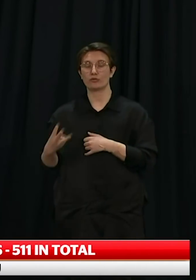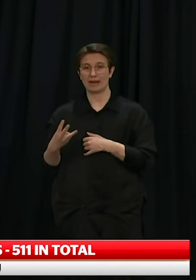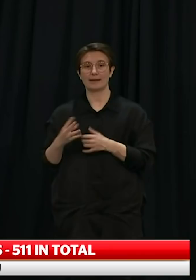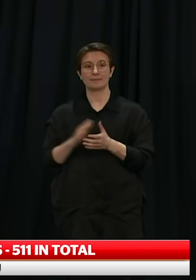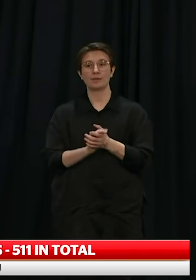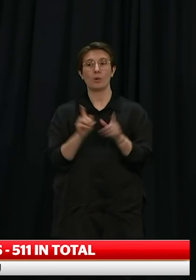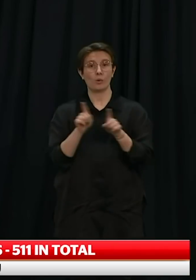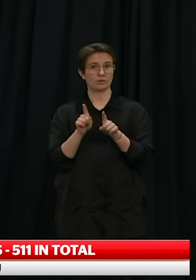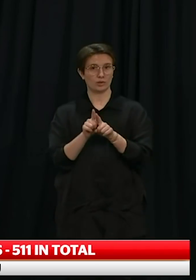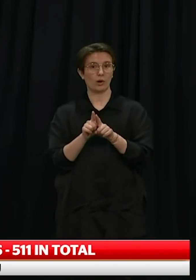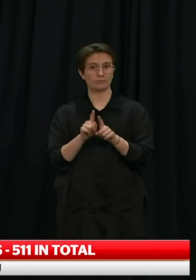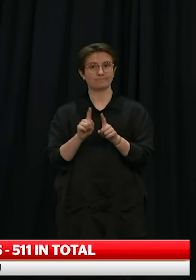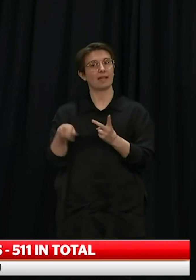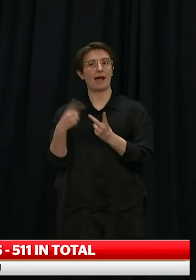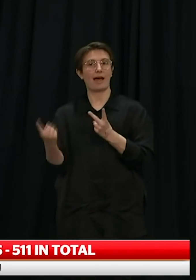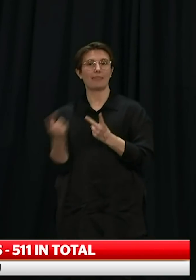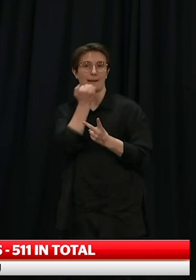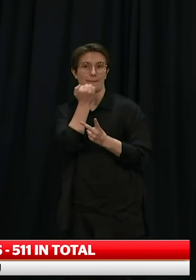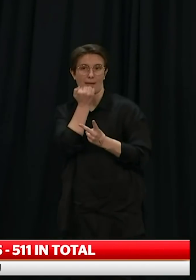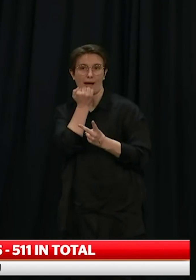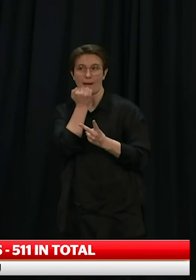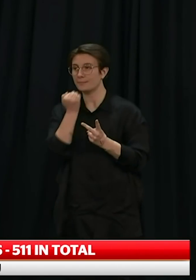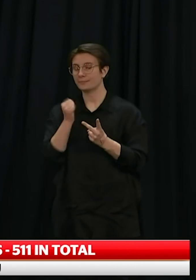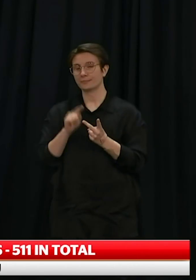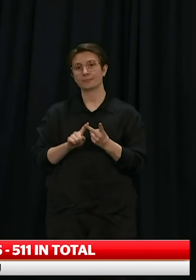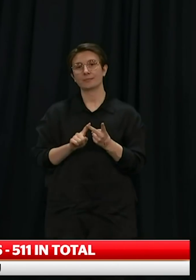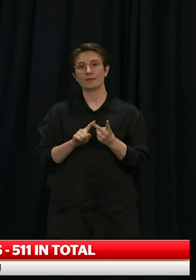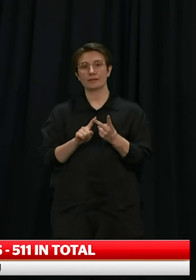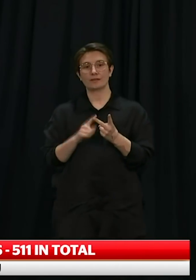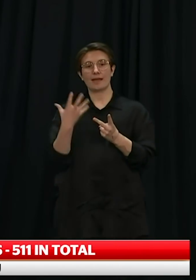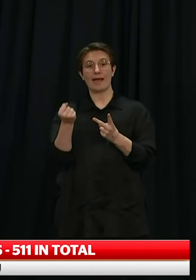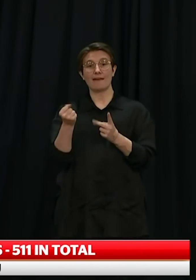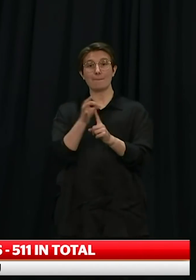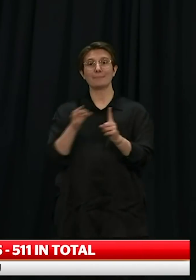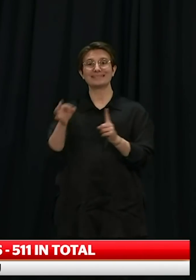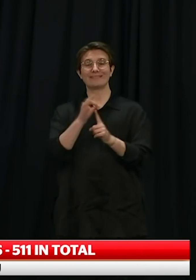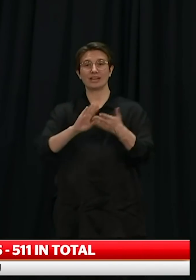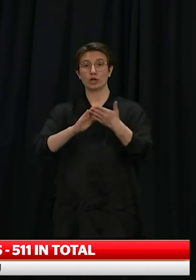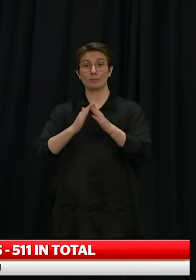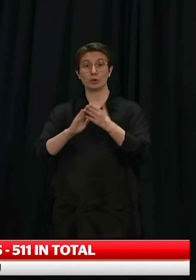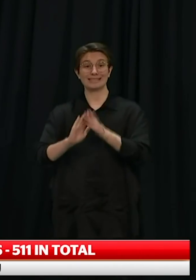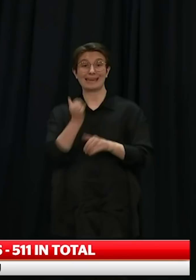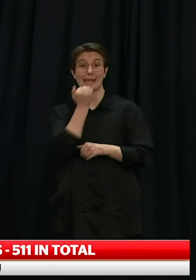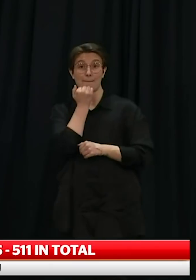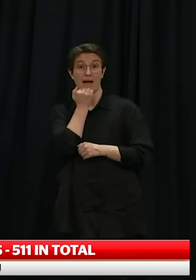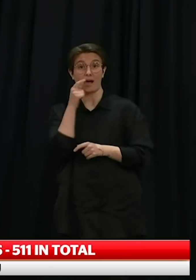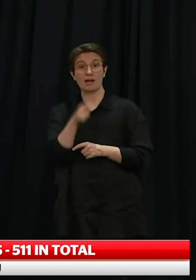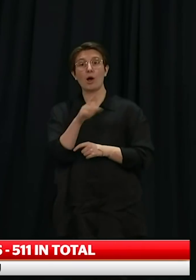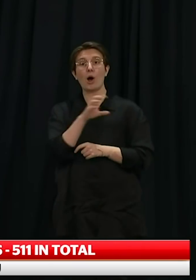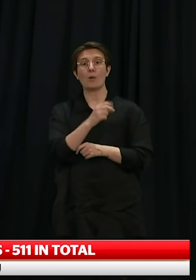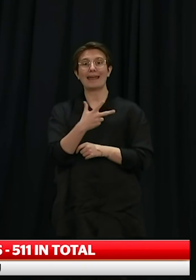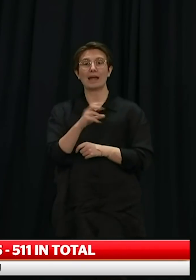is also targeted mental health support available to Pacific communities via a dedicated 0800 number, 0800